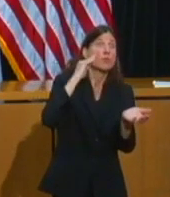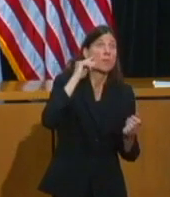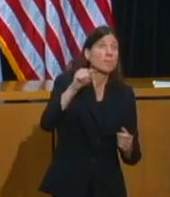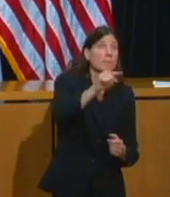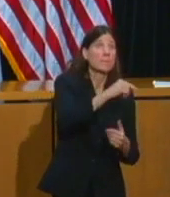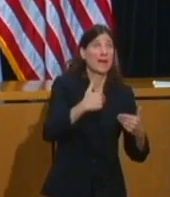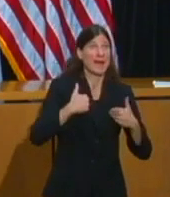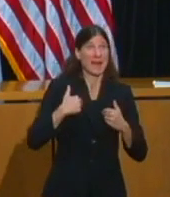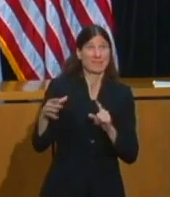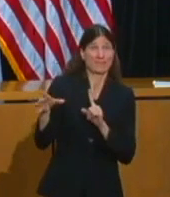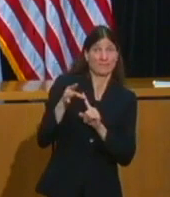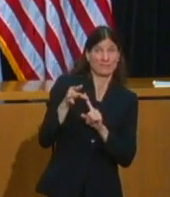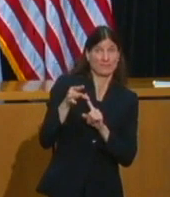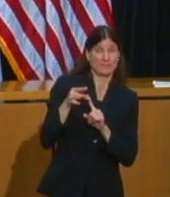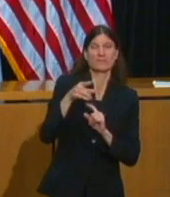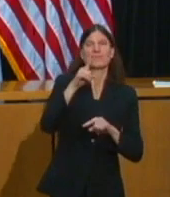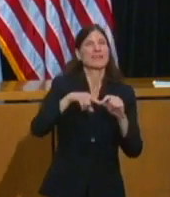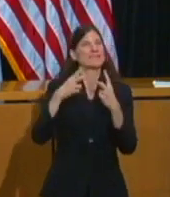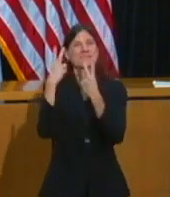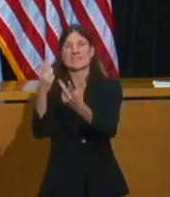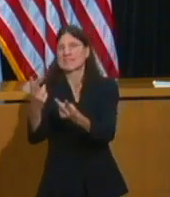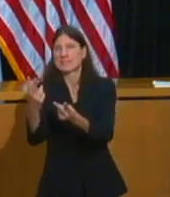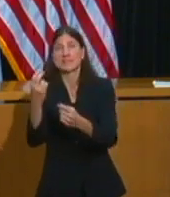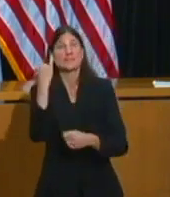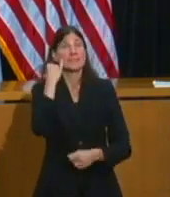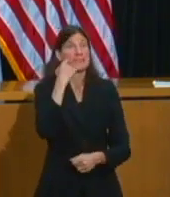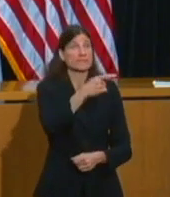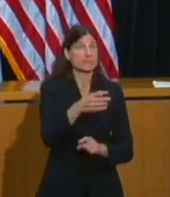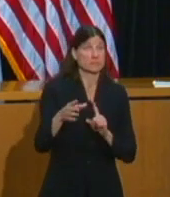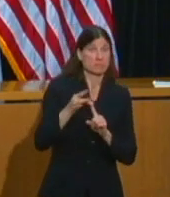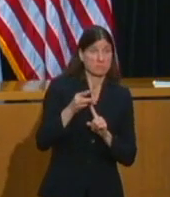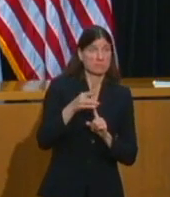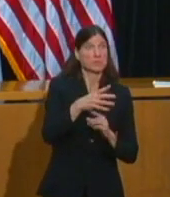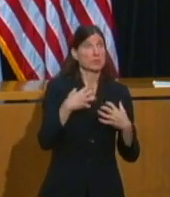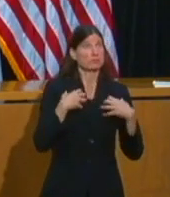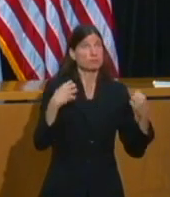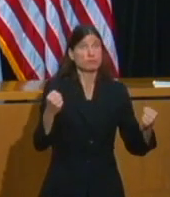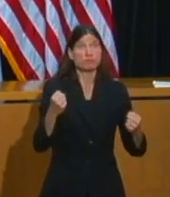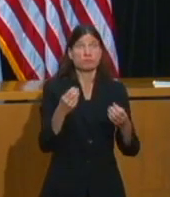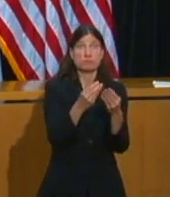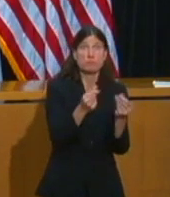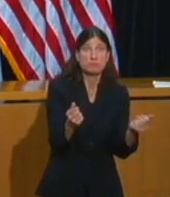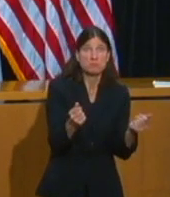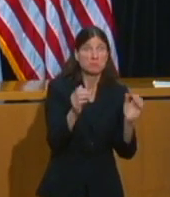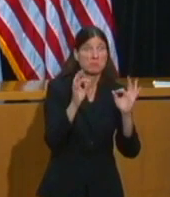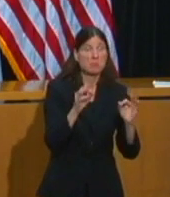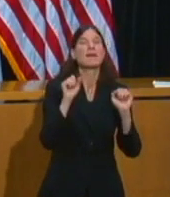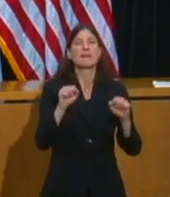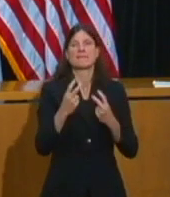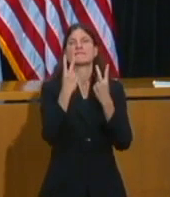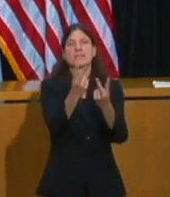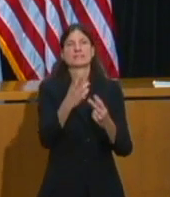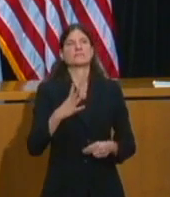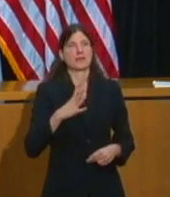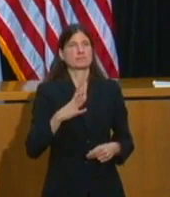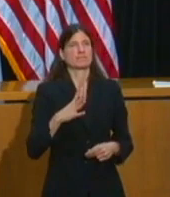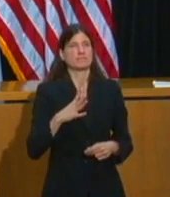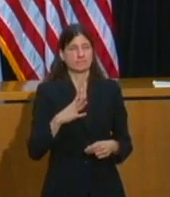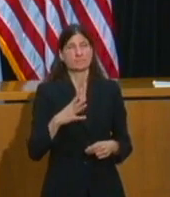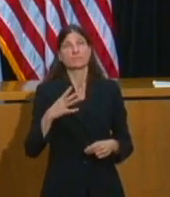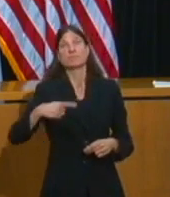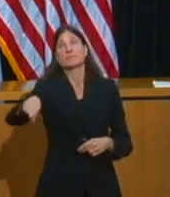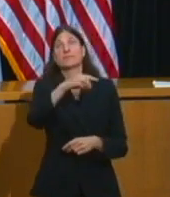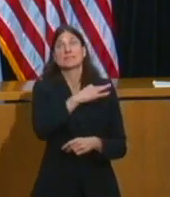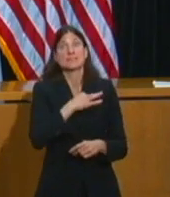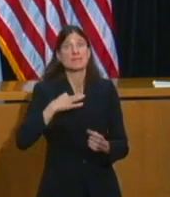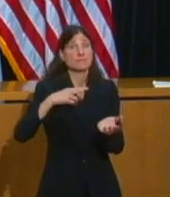must be screened for fever or respiratory symptoms. Any individuals with symptoms of COVID-19 infection may not be permitted to